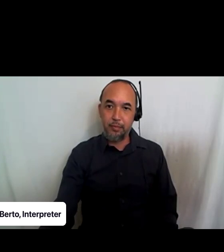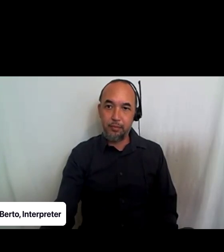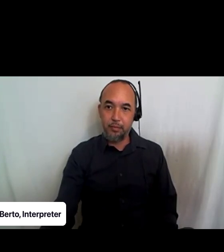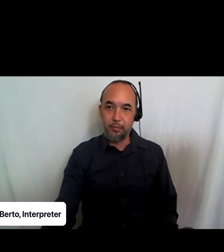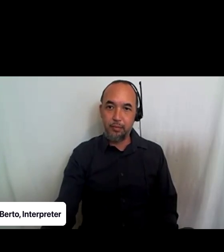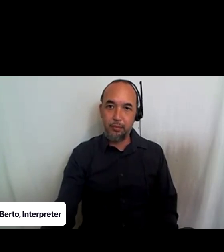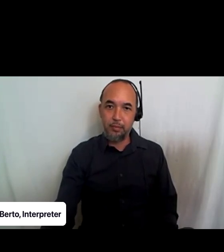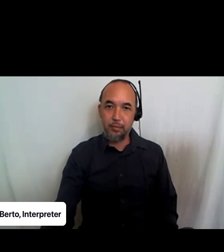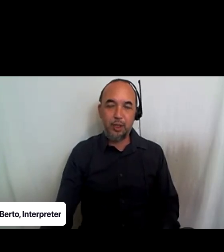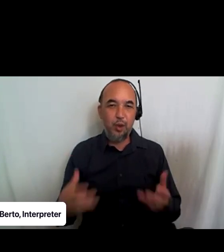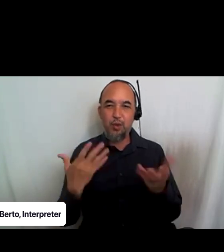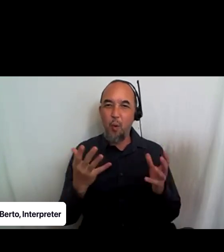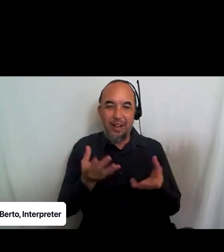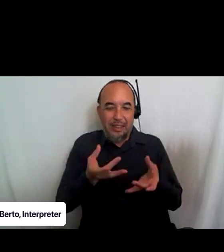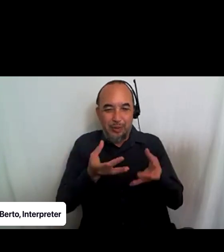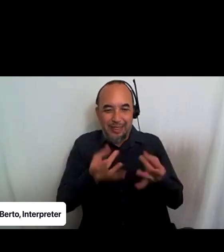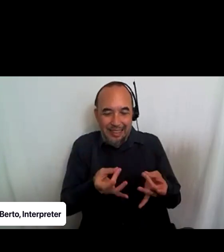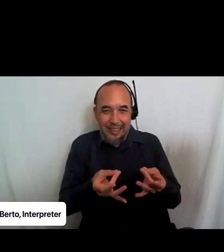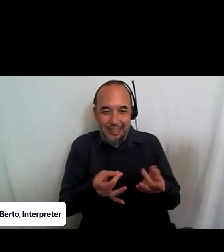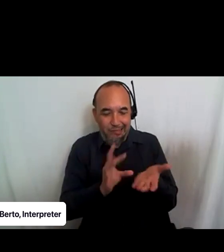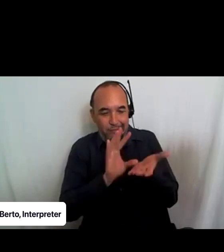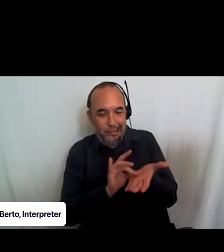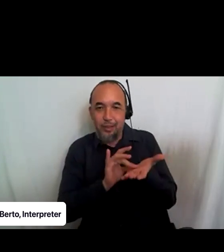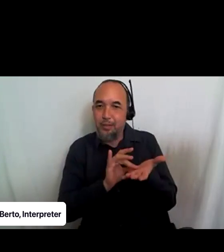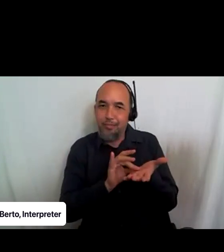don't want it to stick at the bottom. That's why we're whisking it. Okay.